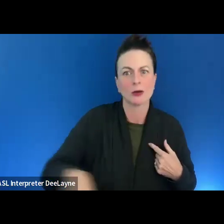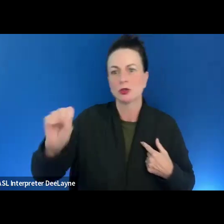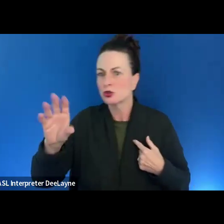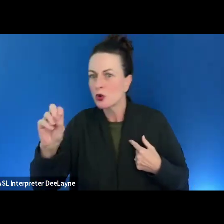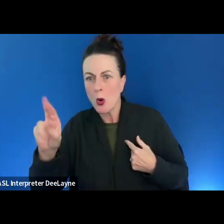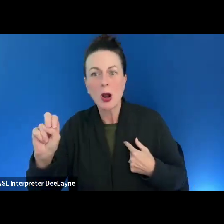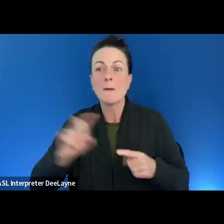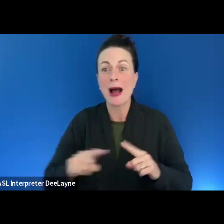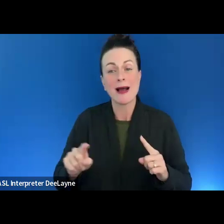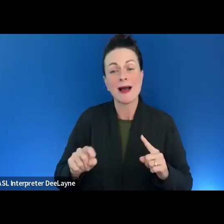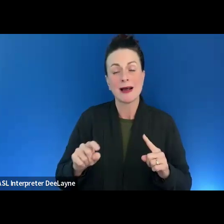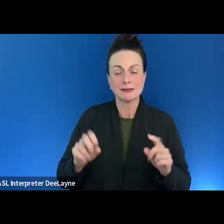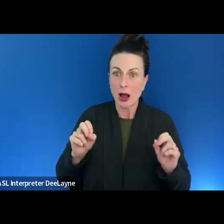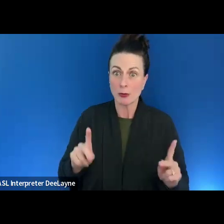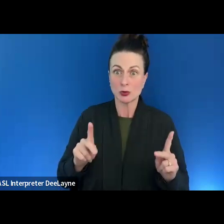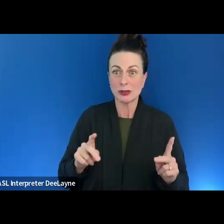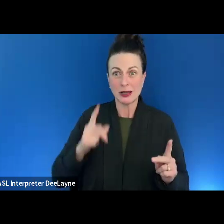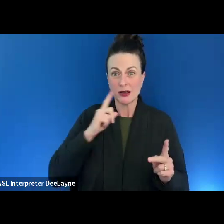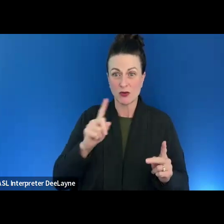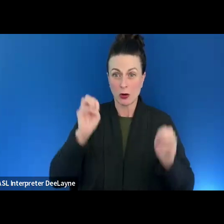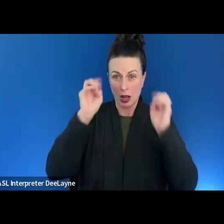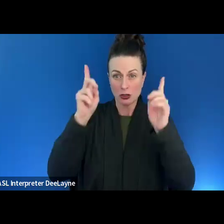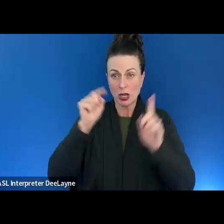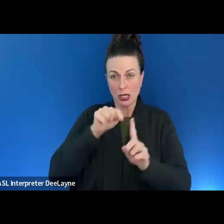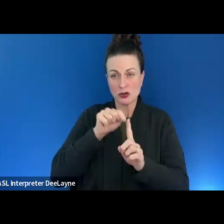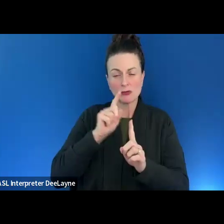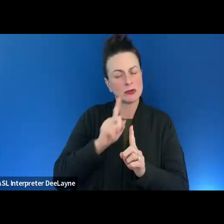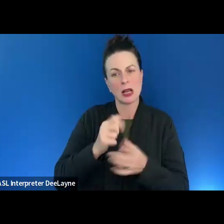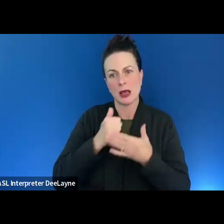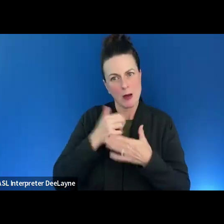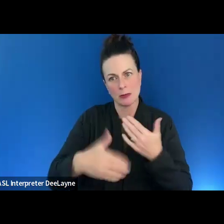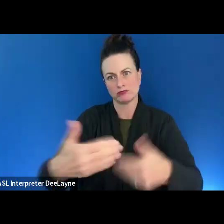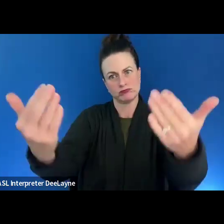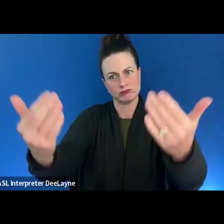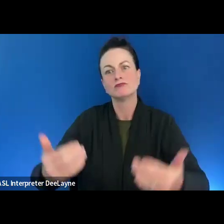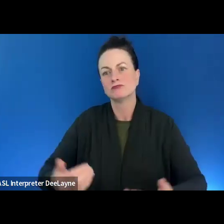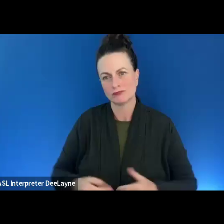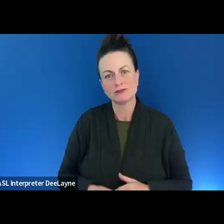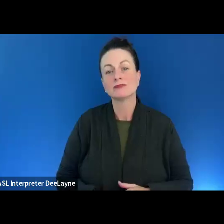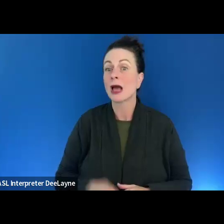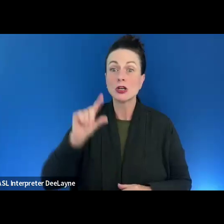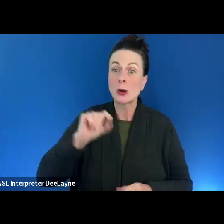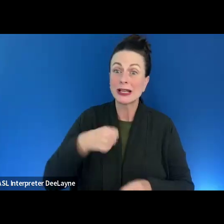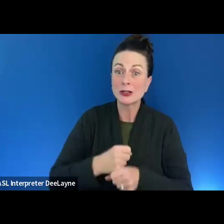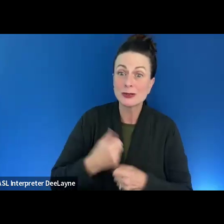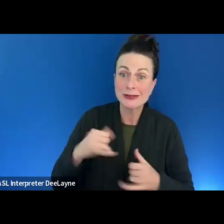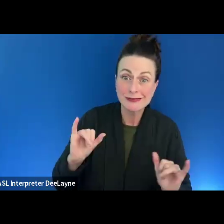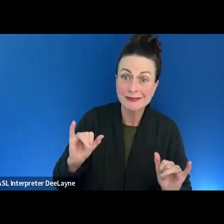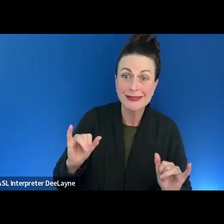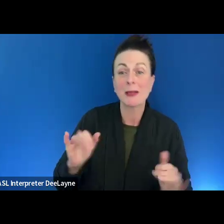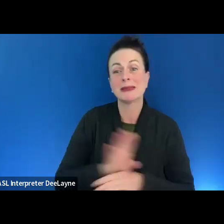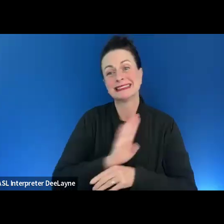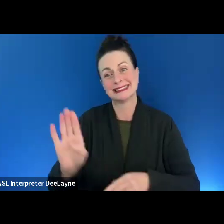and then also the opportunities I had with my education really helped me move forward. And again, 20 years later, I'm still in business.